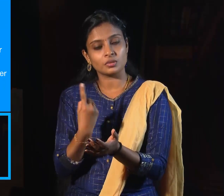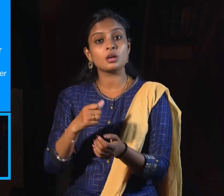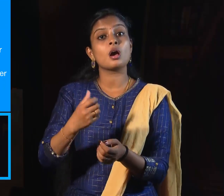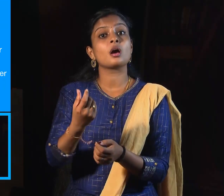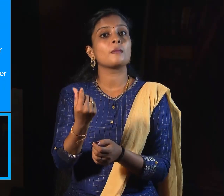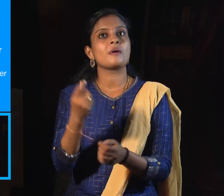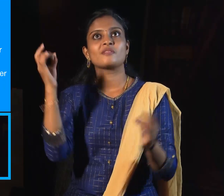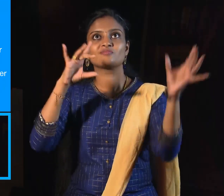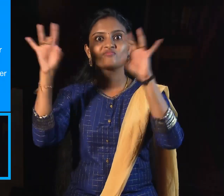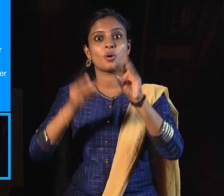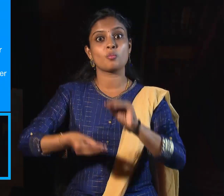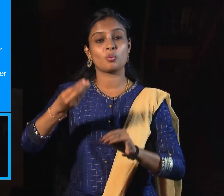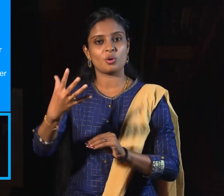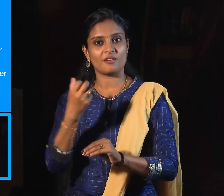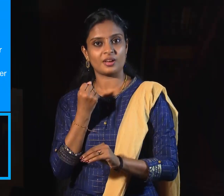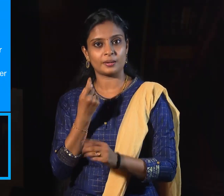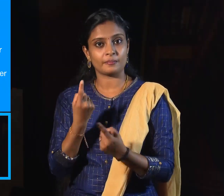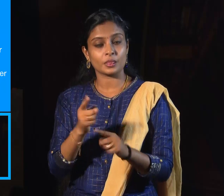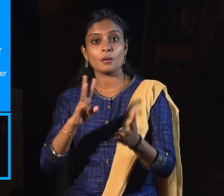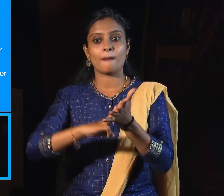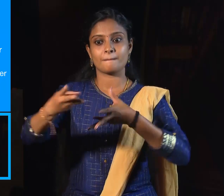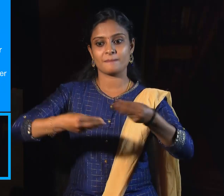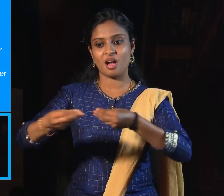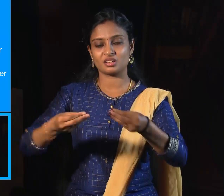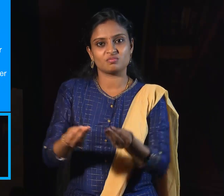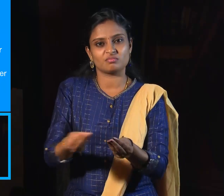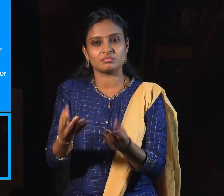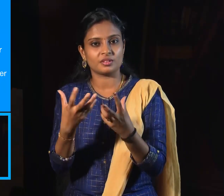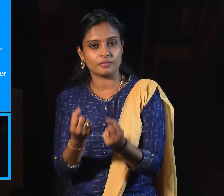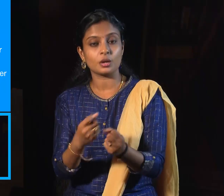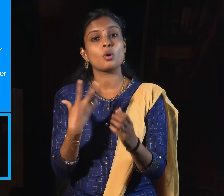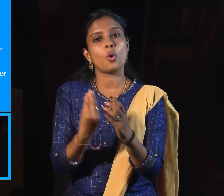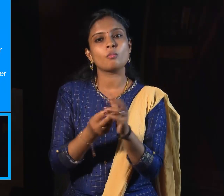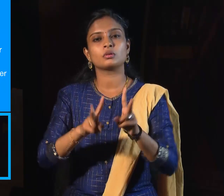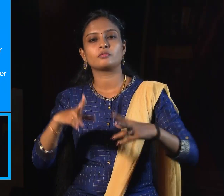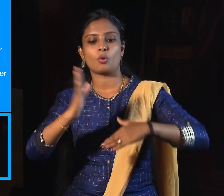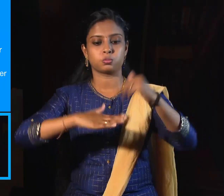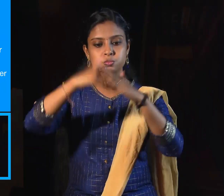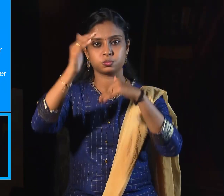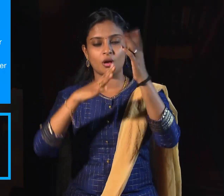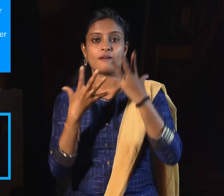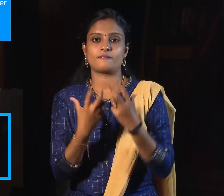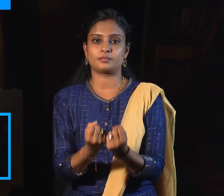of power, availability of market, and infrastructure.